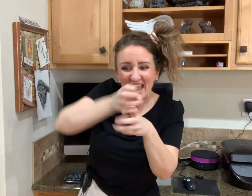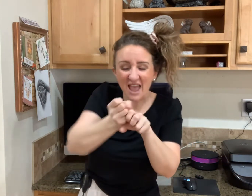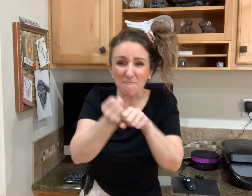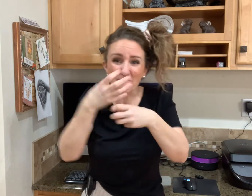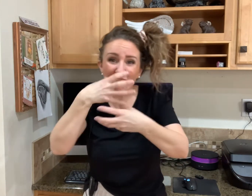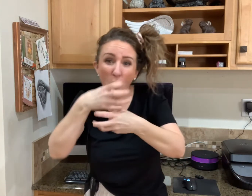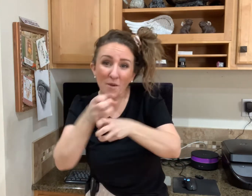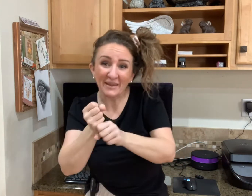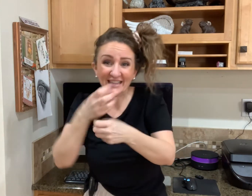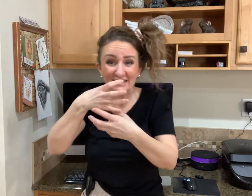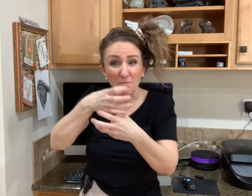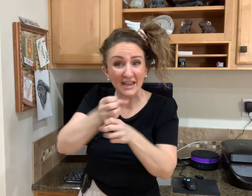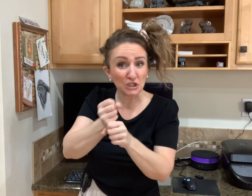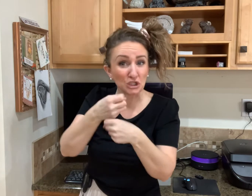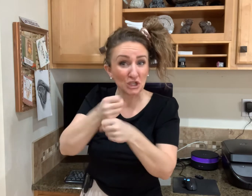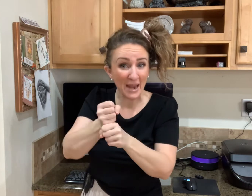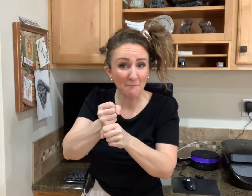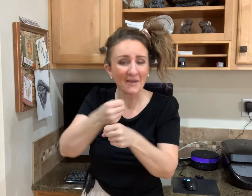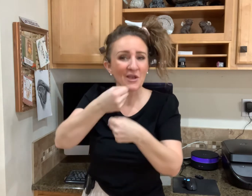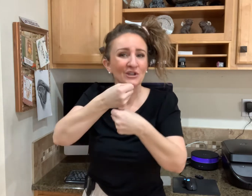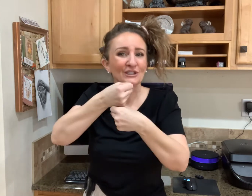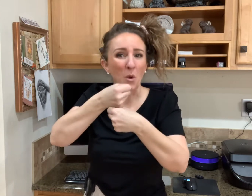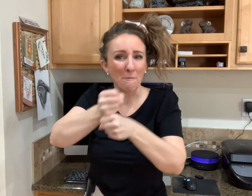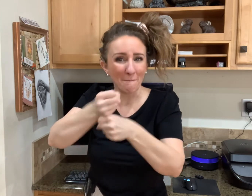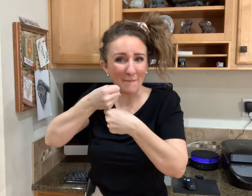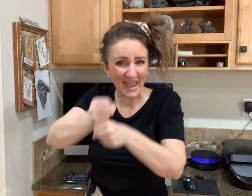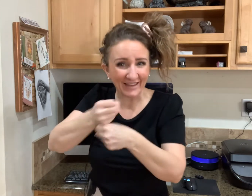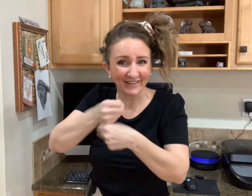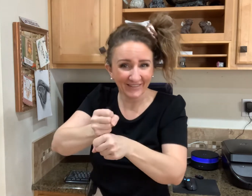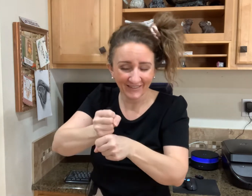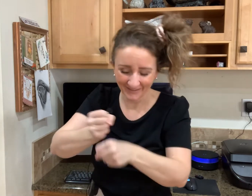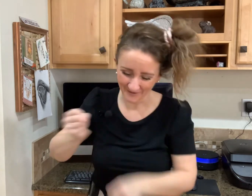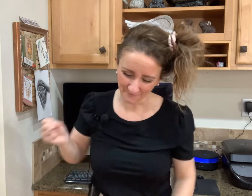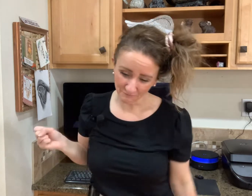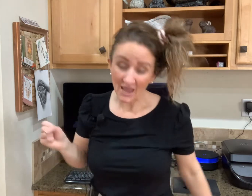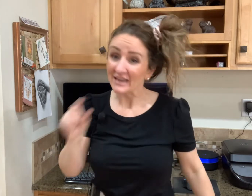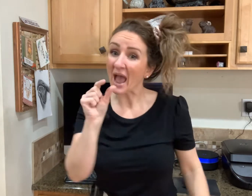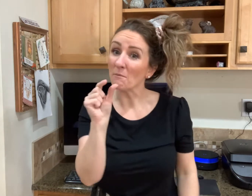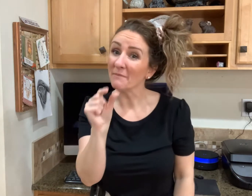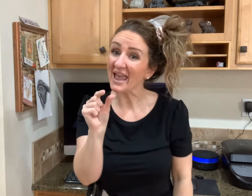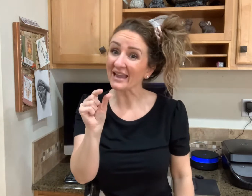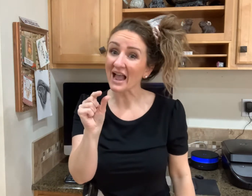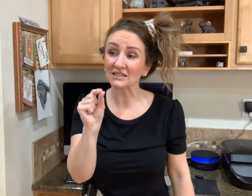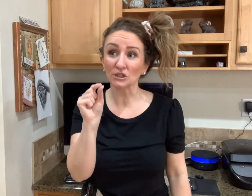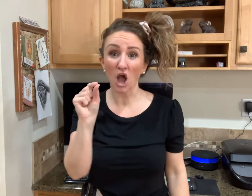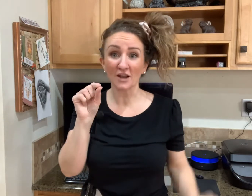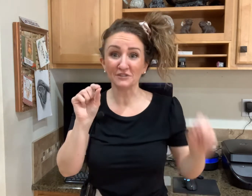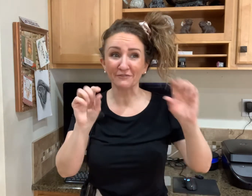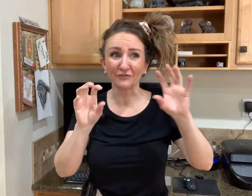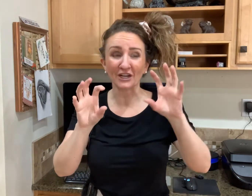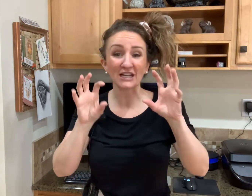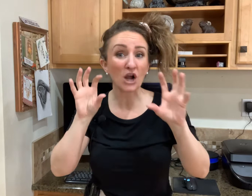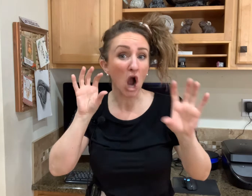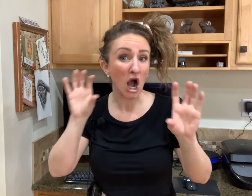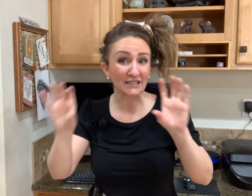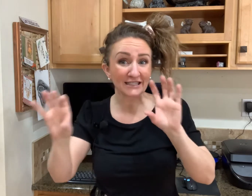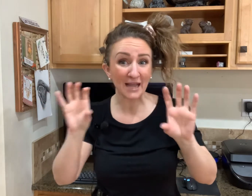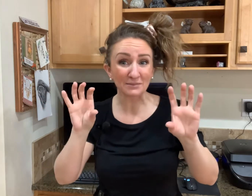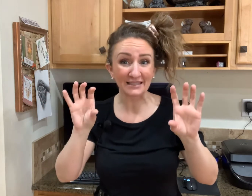and forming it to make a shape. So make. Now make has a lot of different concepts that it